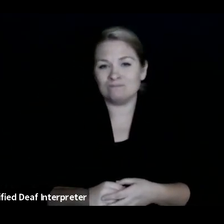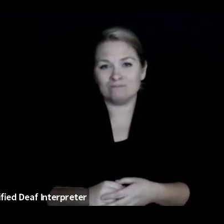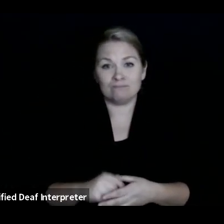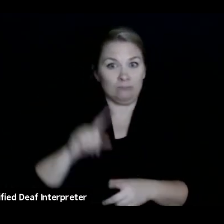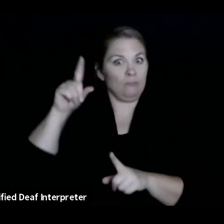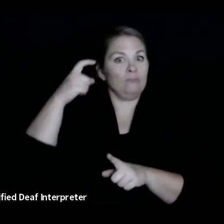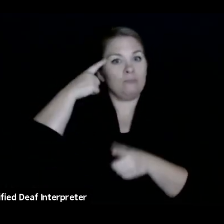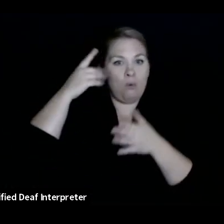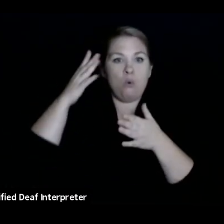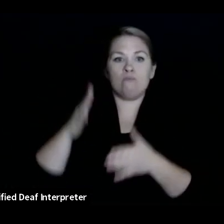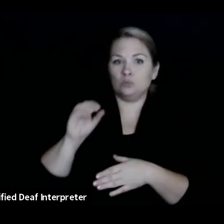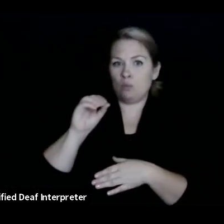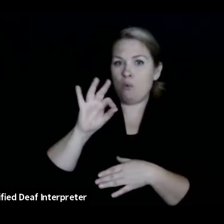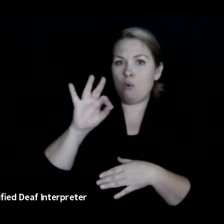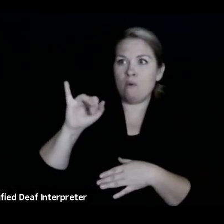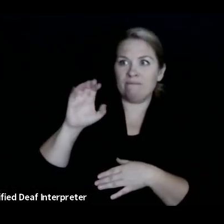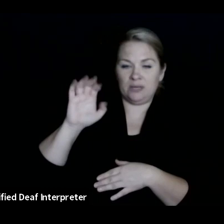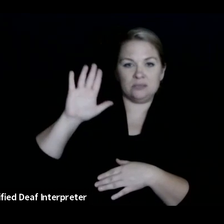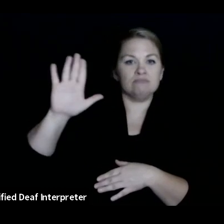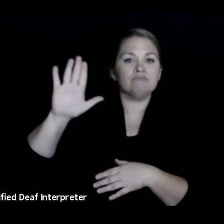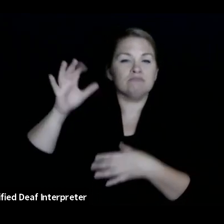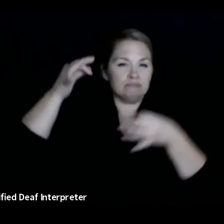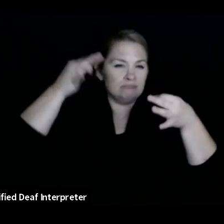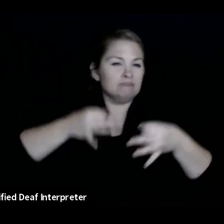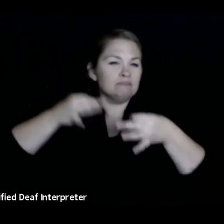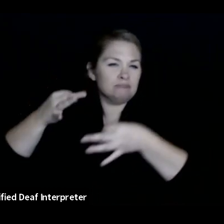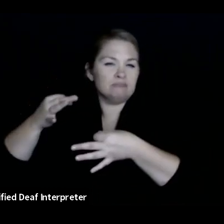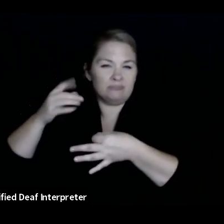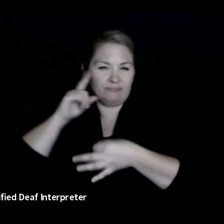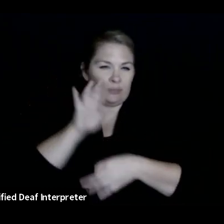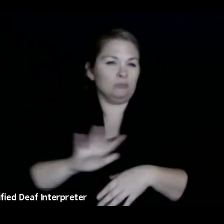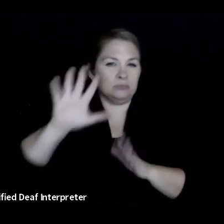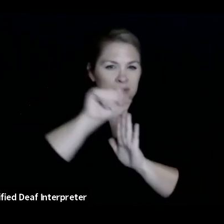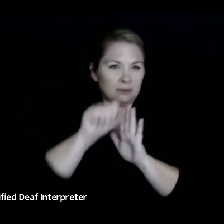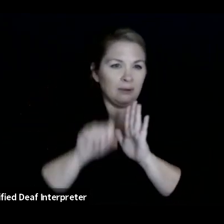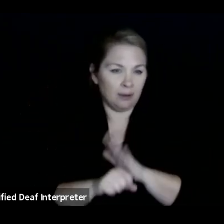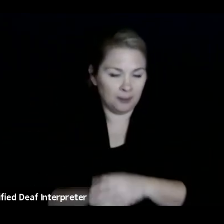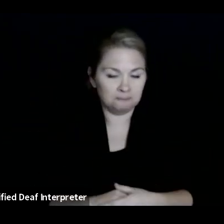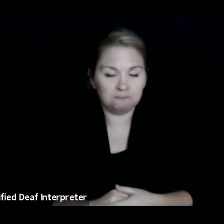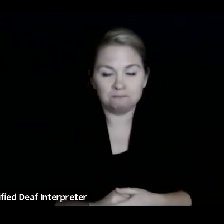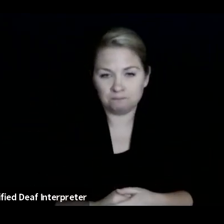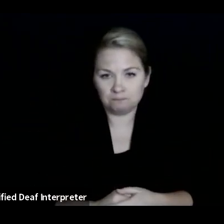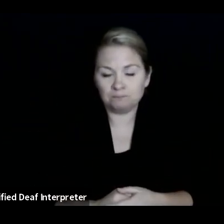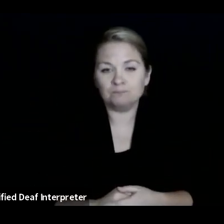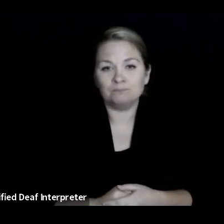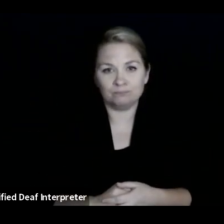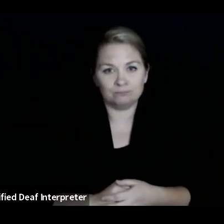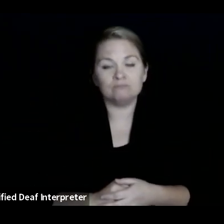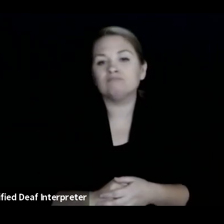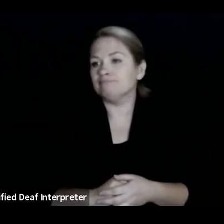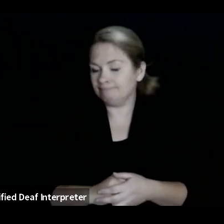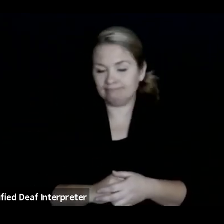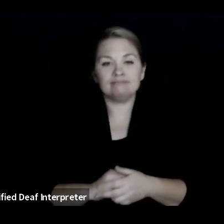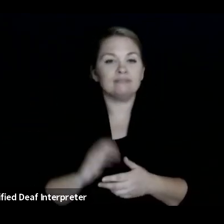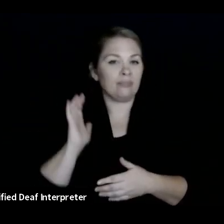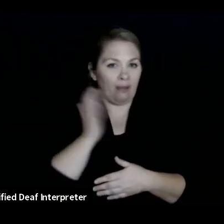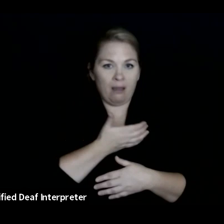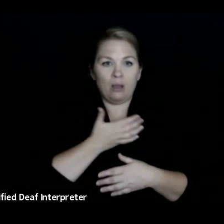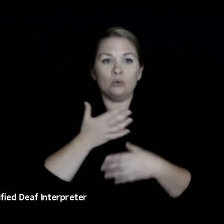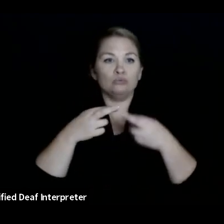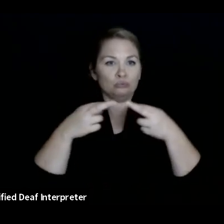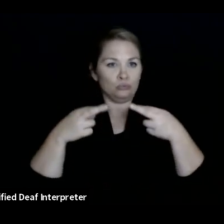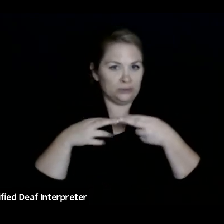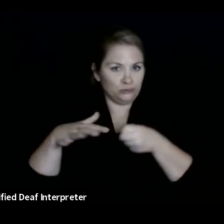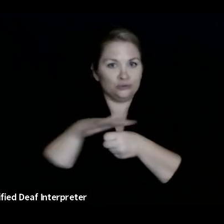do look at things regionally, and we recognize that we're seeing spread across the state. I perhaps did